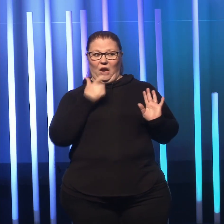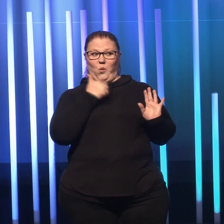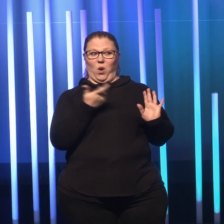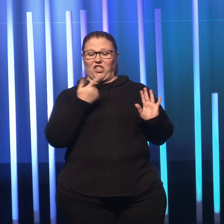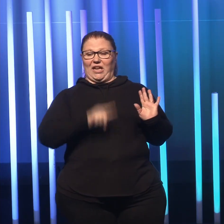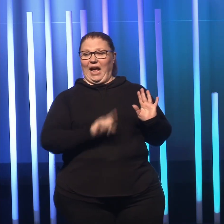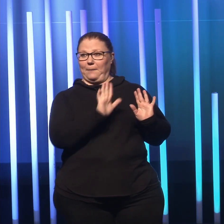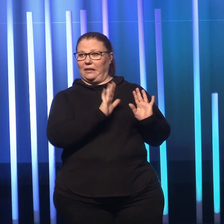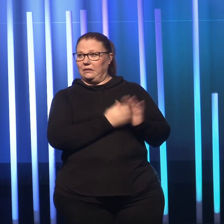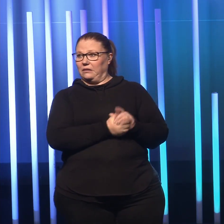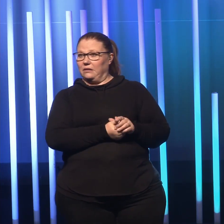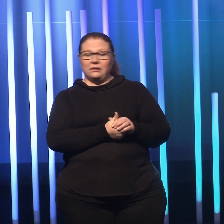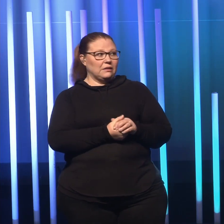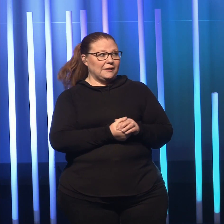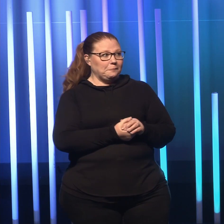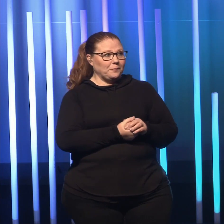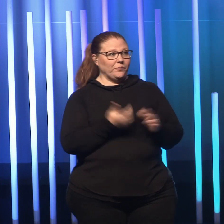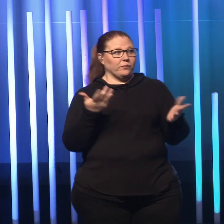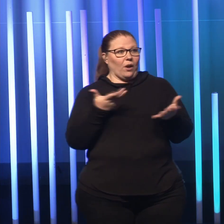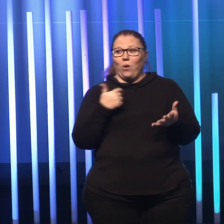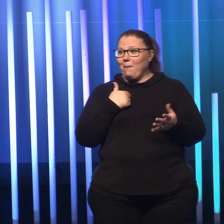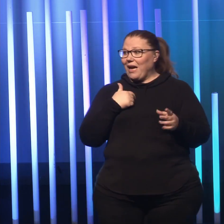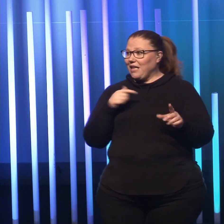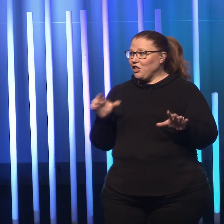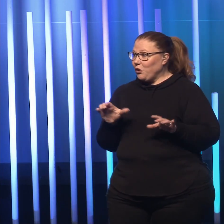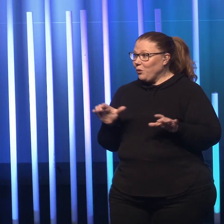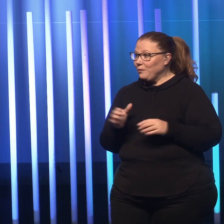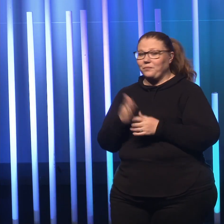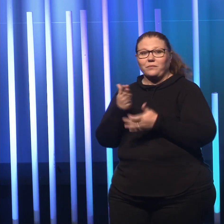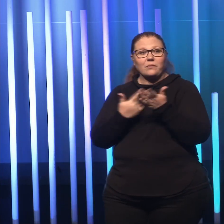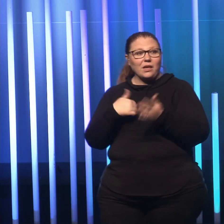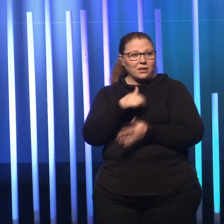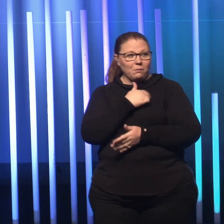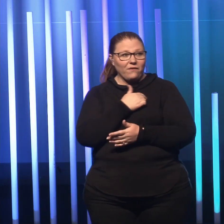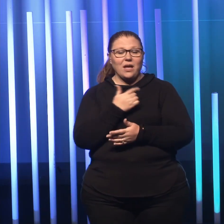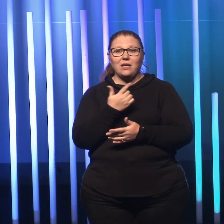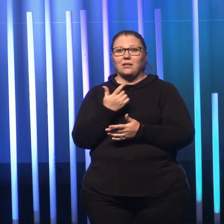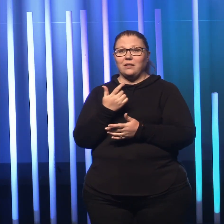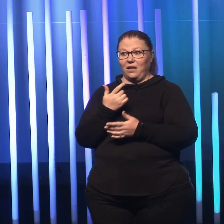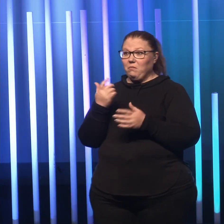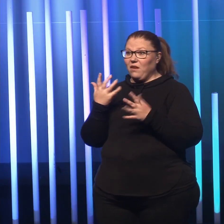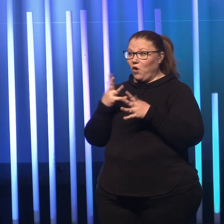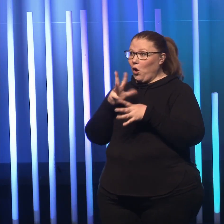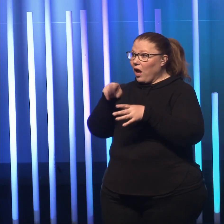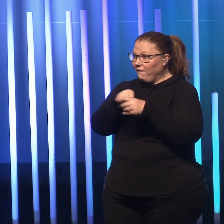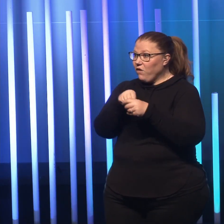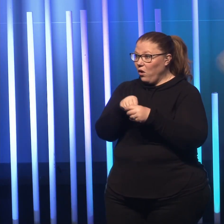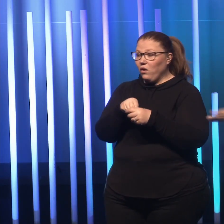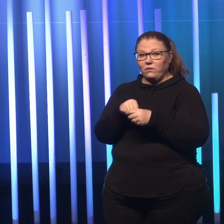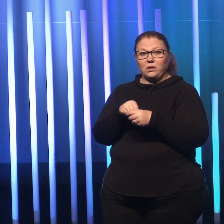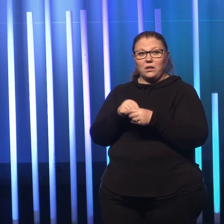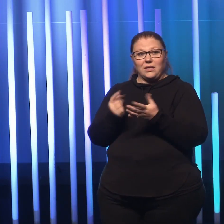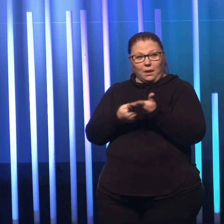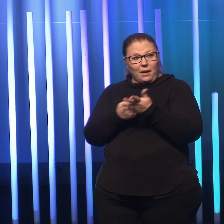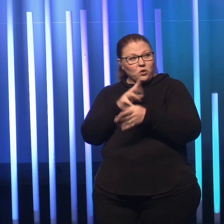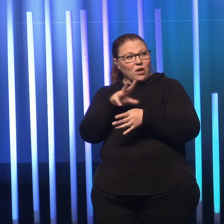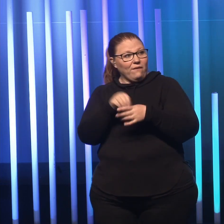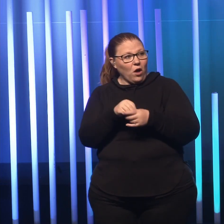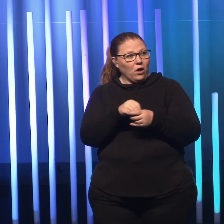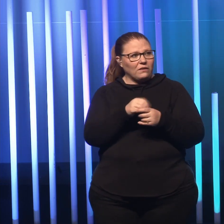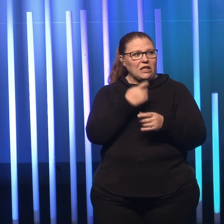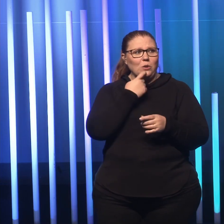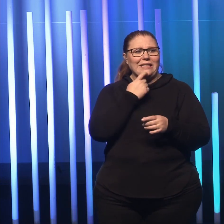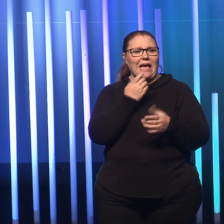it happen, right? What am I going to do? And some of us, like, you've gotten involved, right? Sometimes you get involved. You say